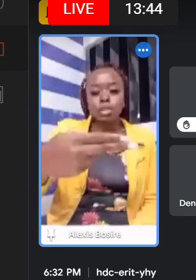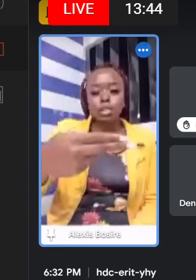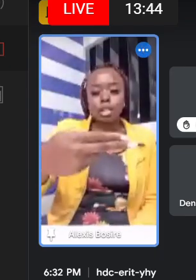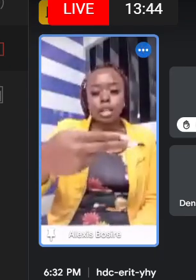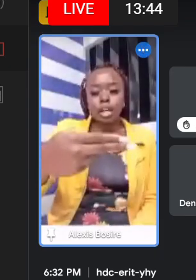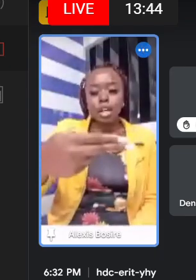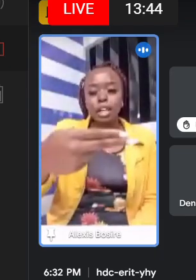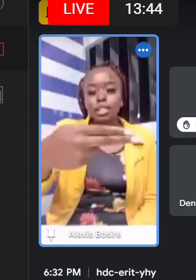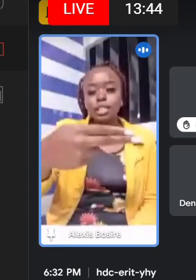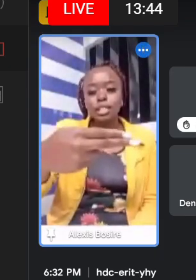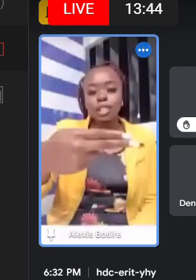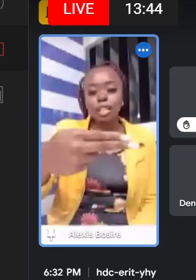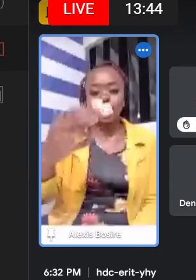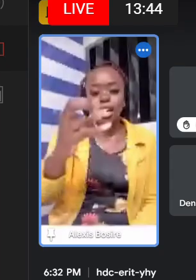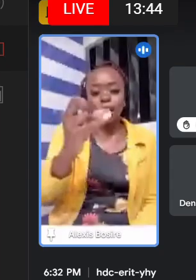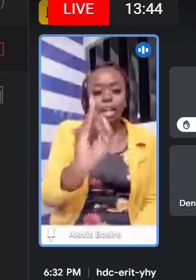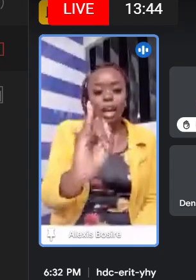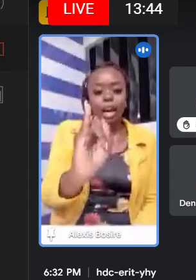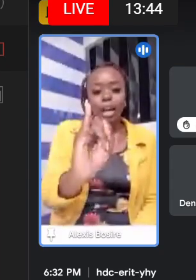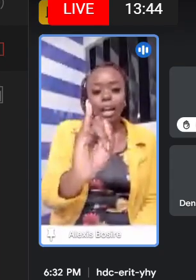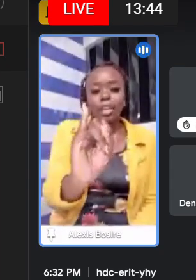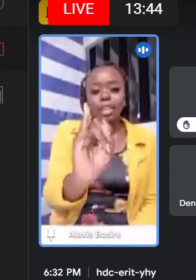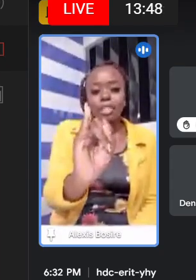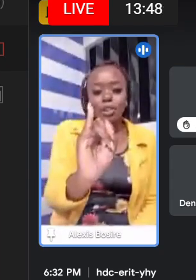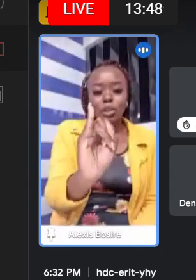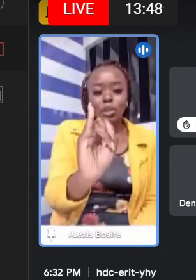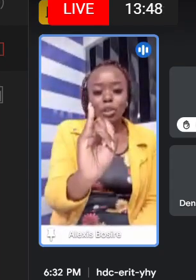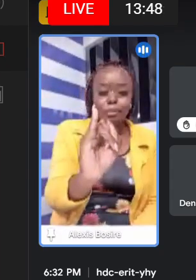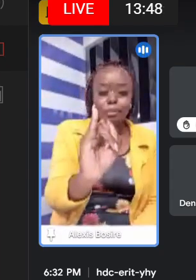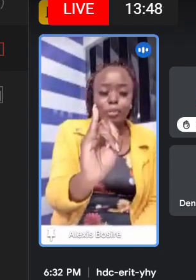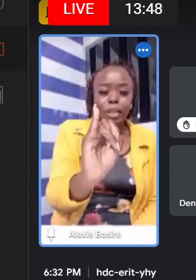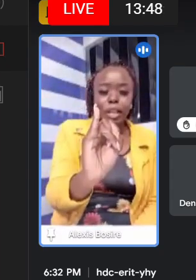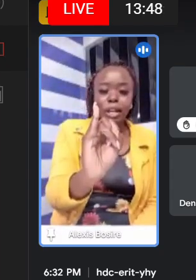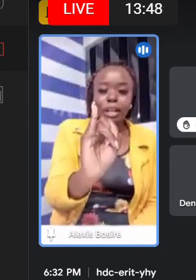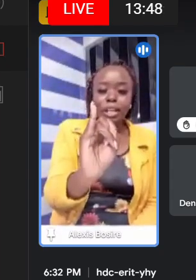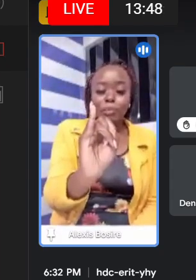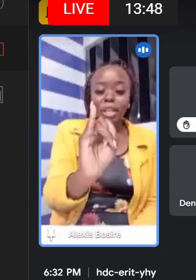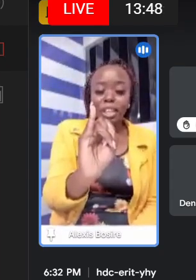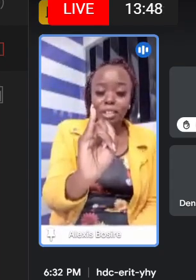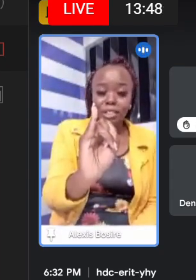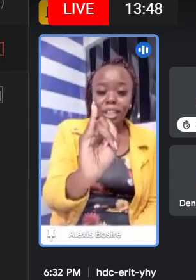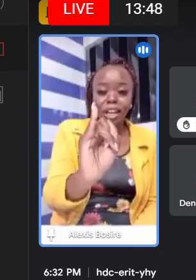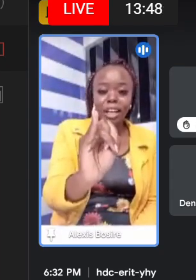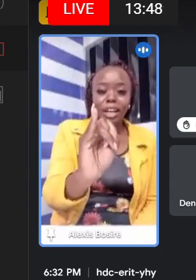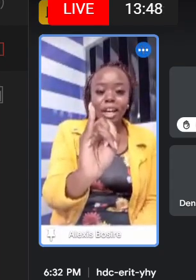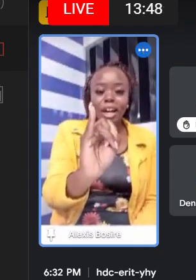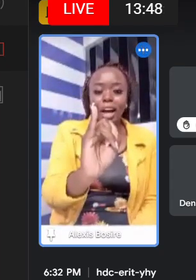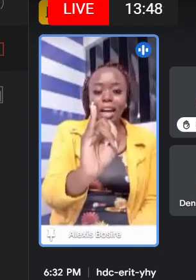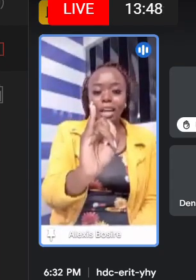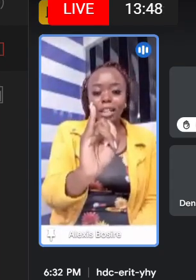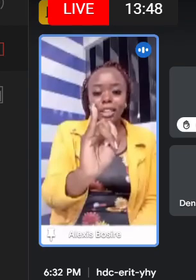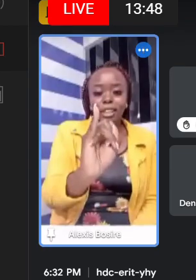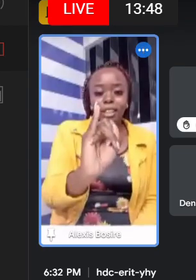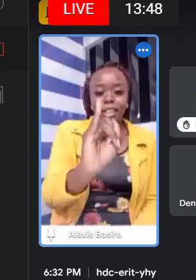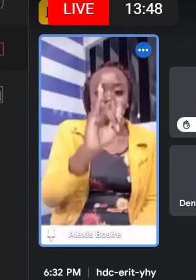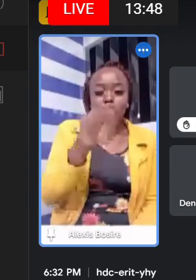H, and then I. This is called the pinky finger.